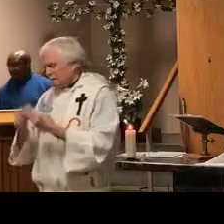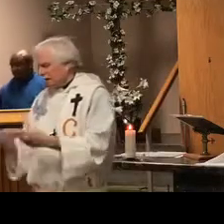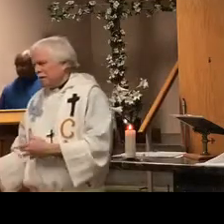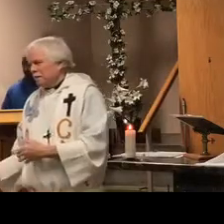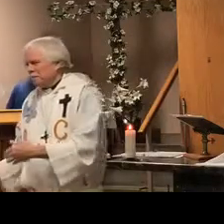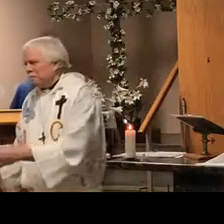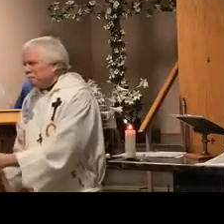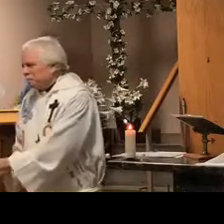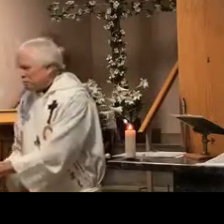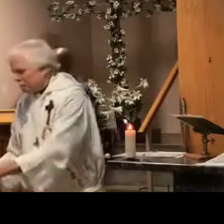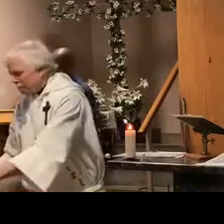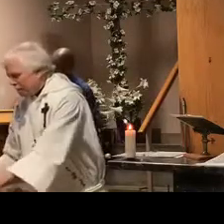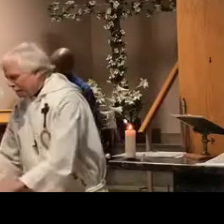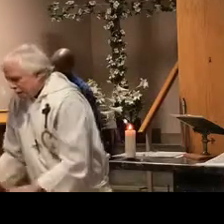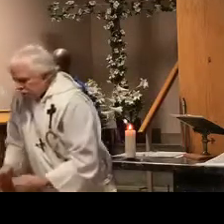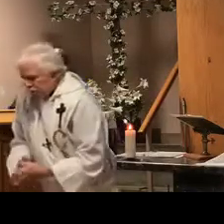our second lesson.